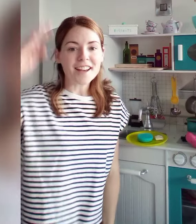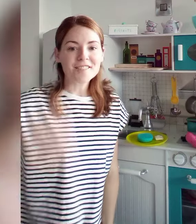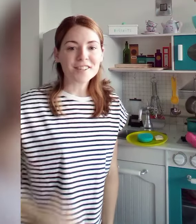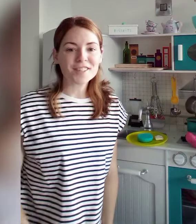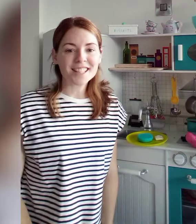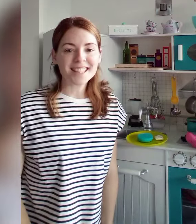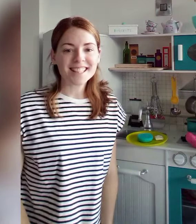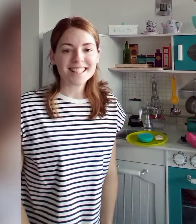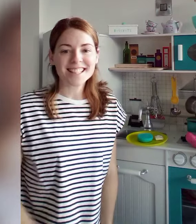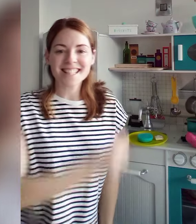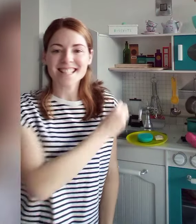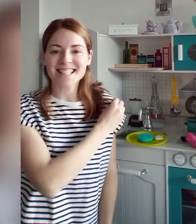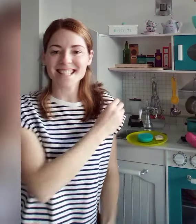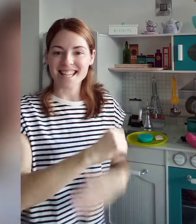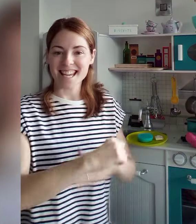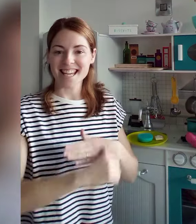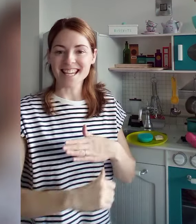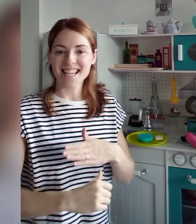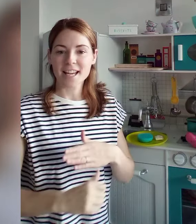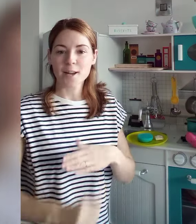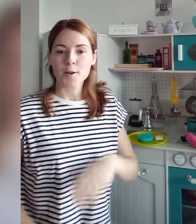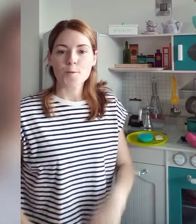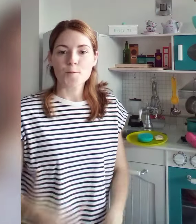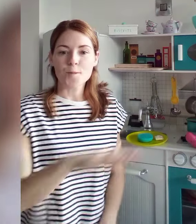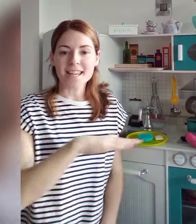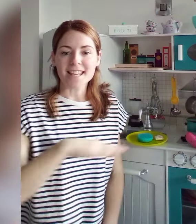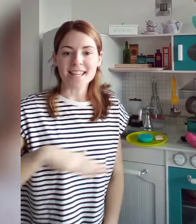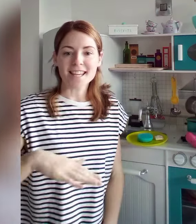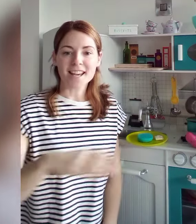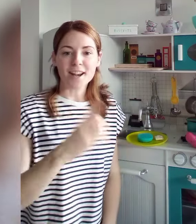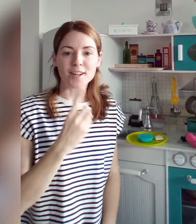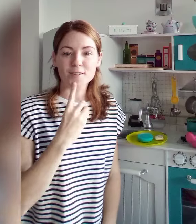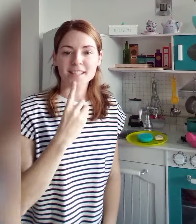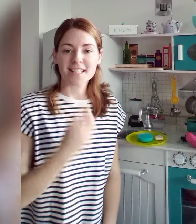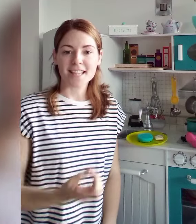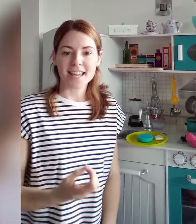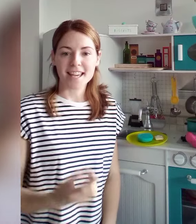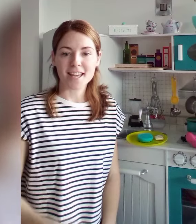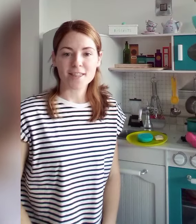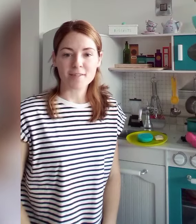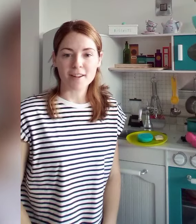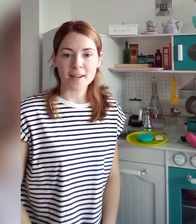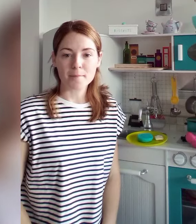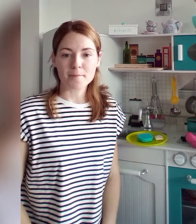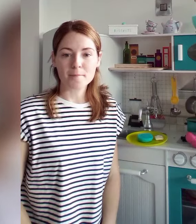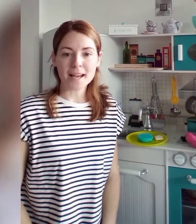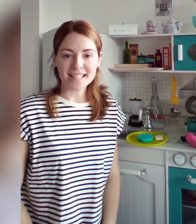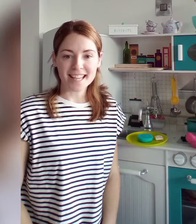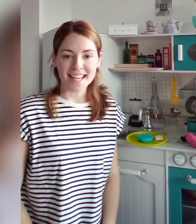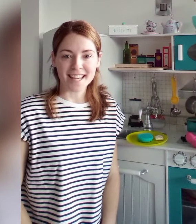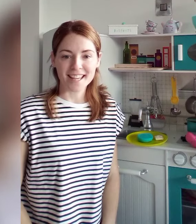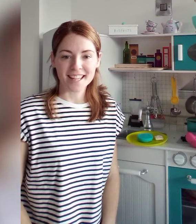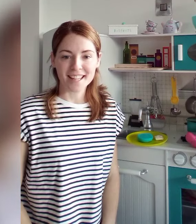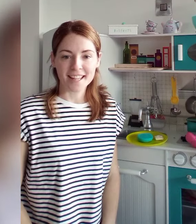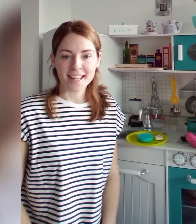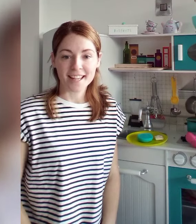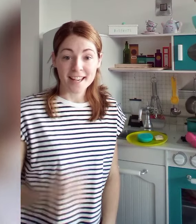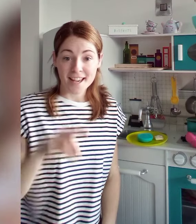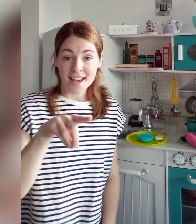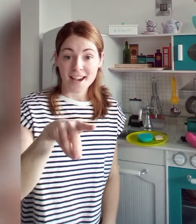Hi everyone! Today we are going to say the rhyme Patter Cake.